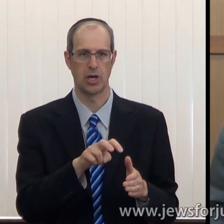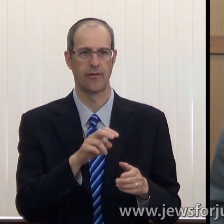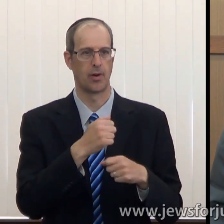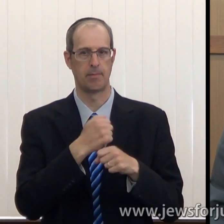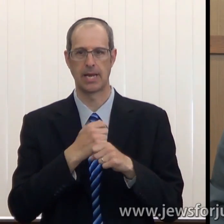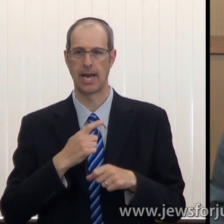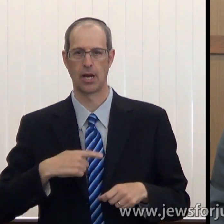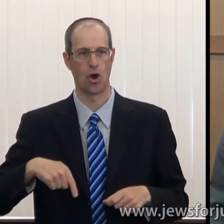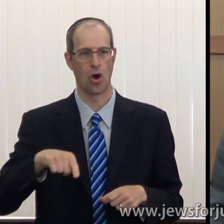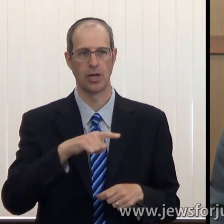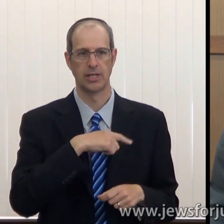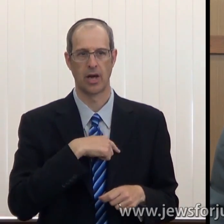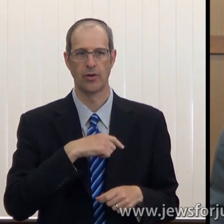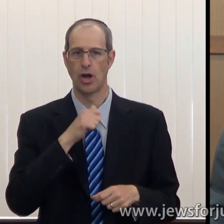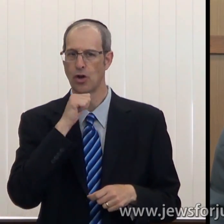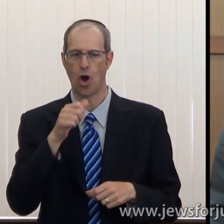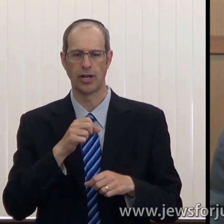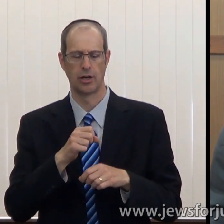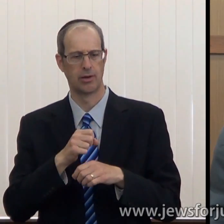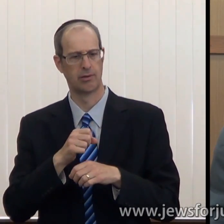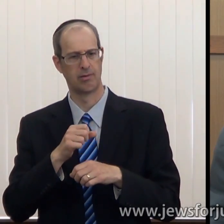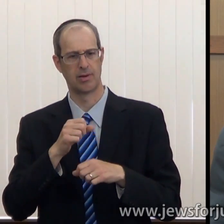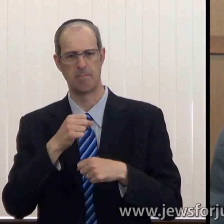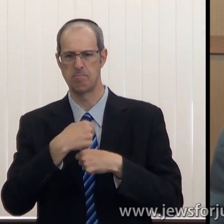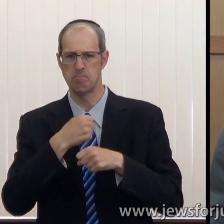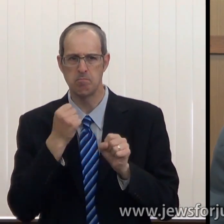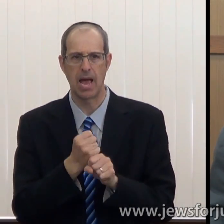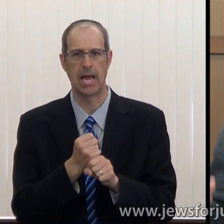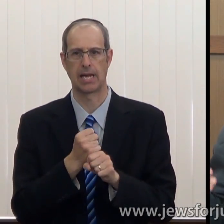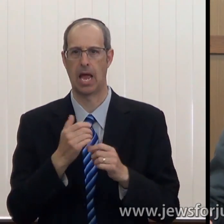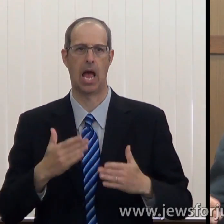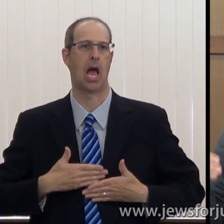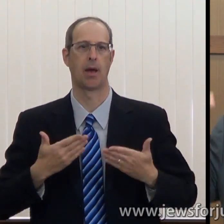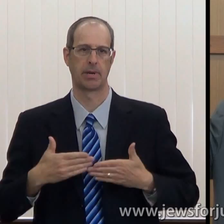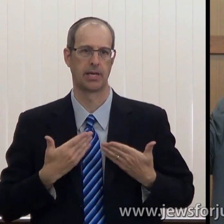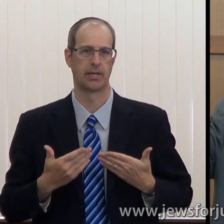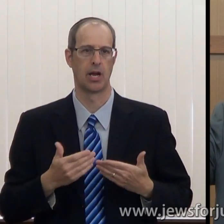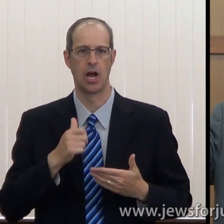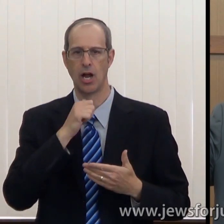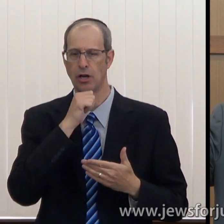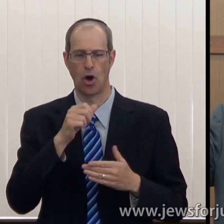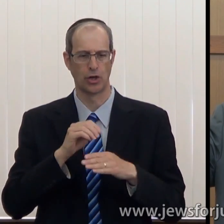ourselves, doesn't cause happiness. It doesn't